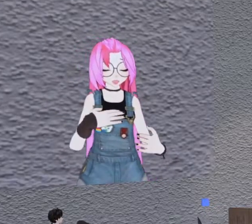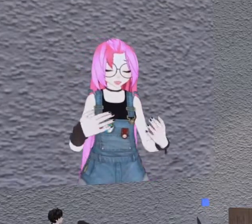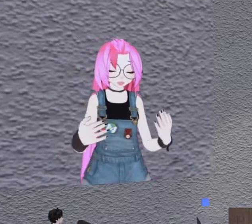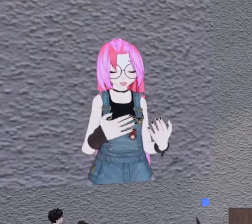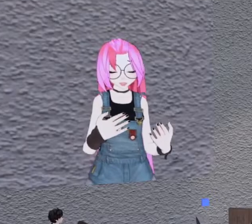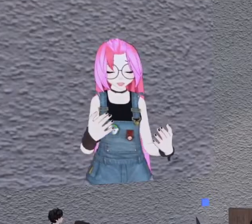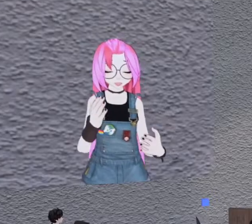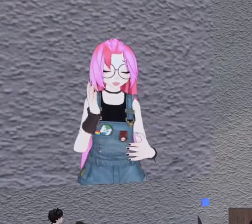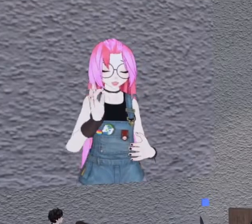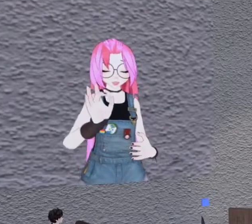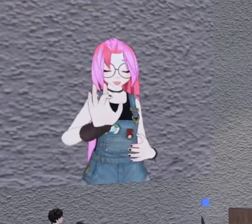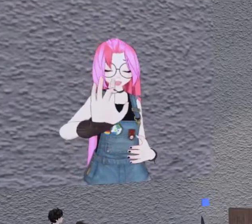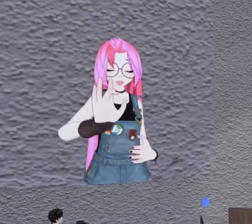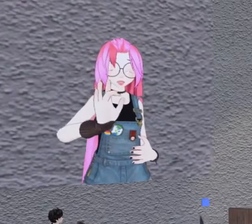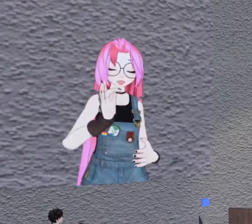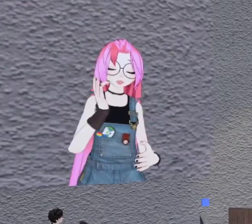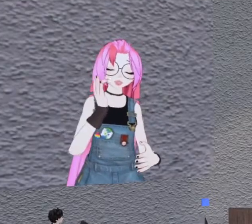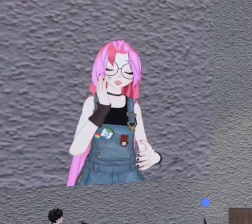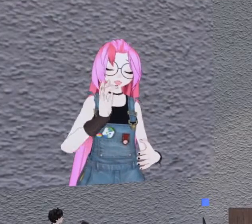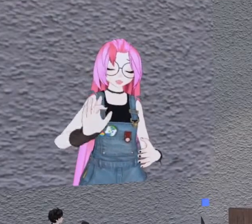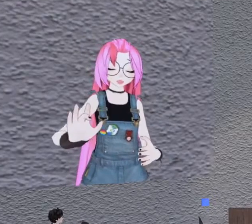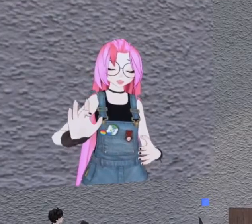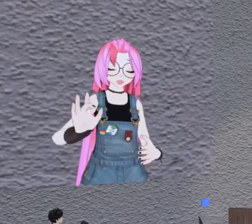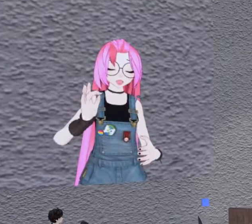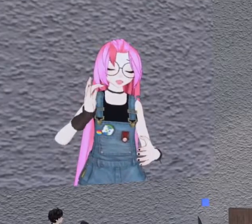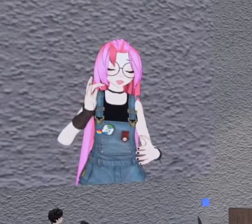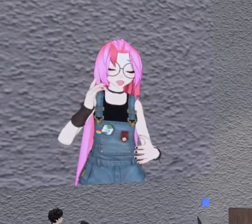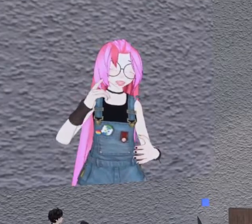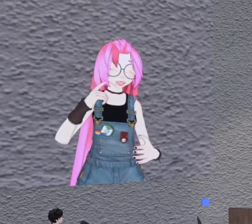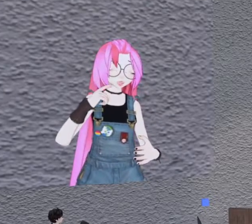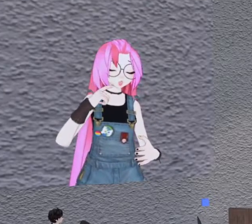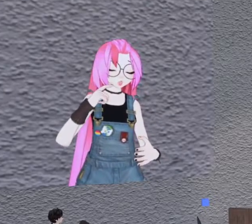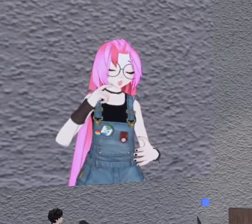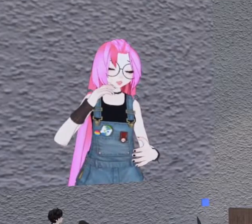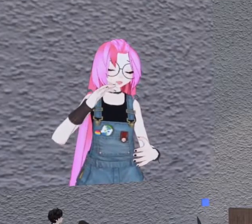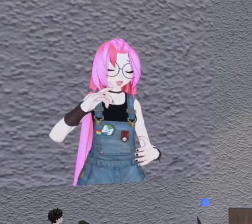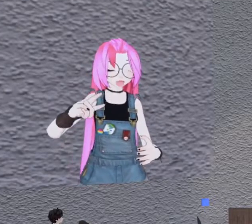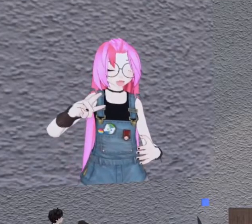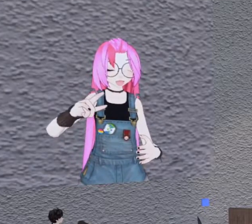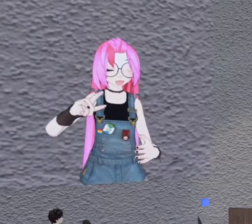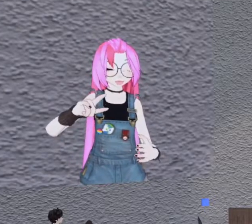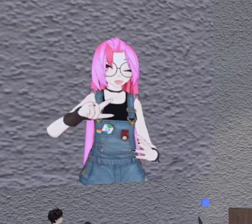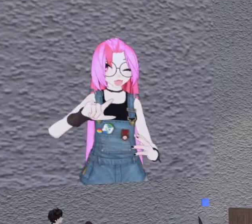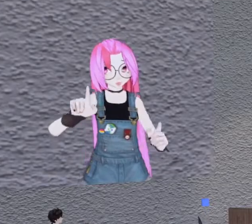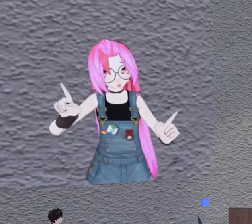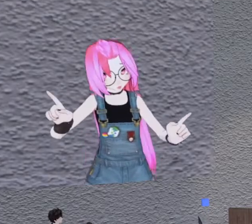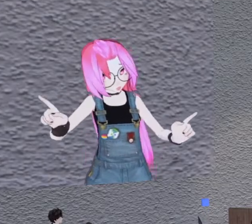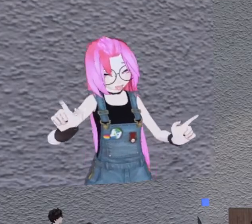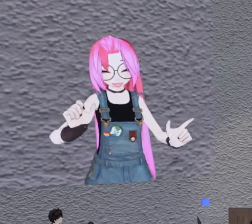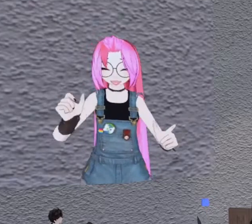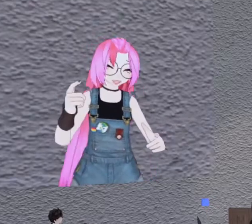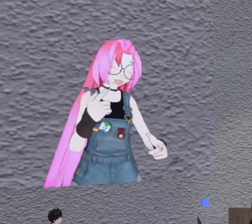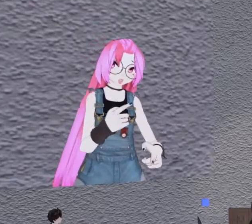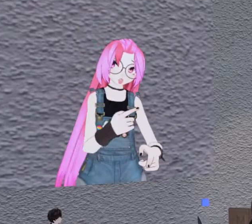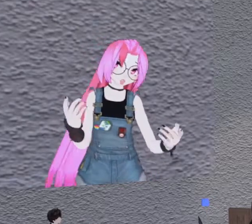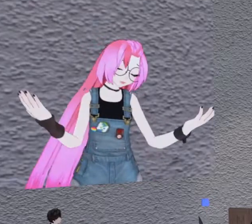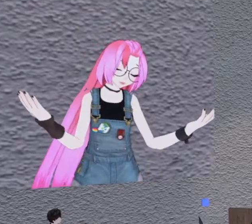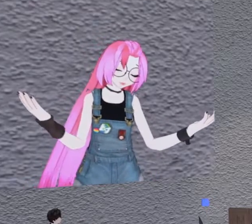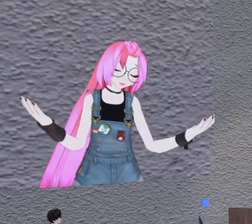made the most sense rather than a different hand shape that's not a letter. But all of those are correct.